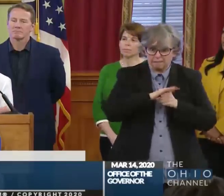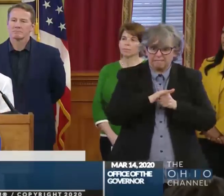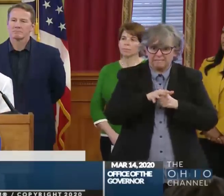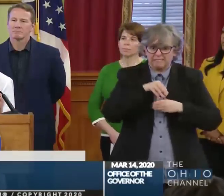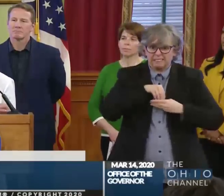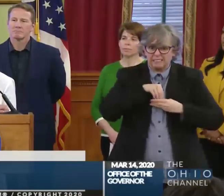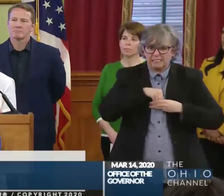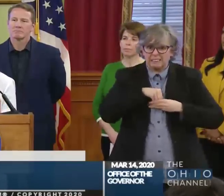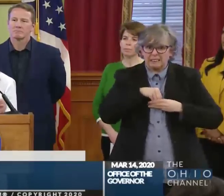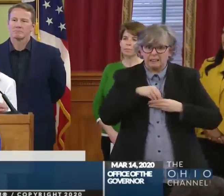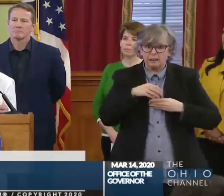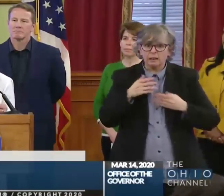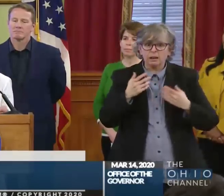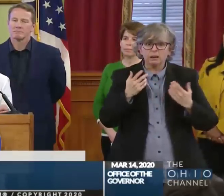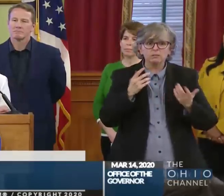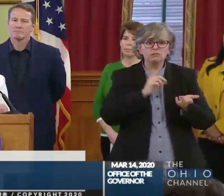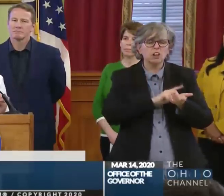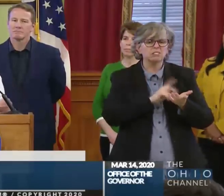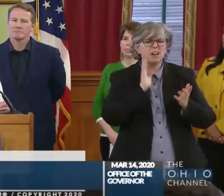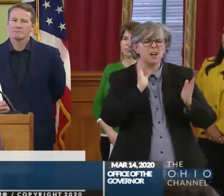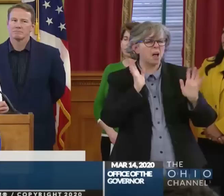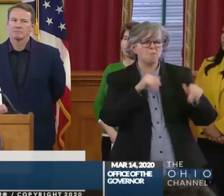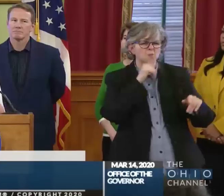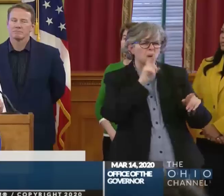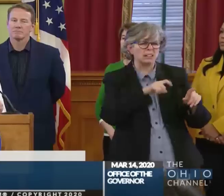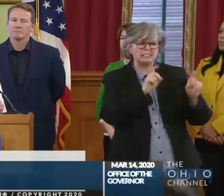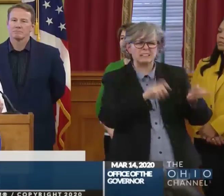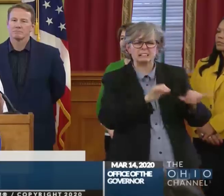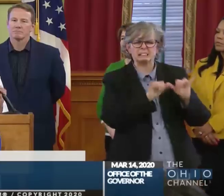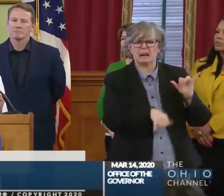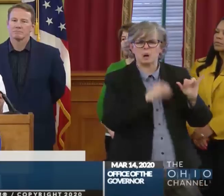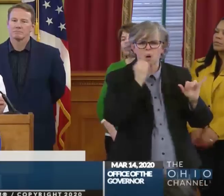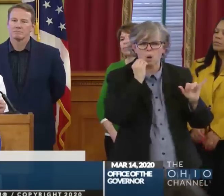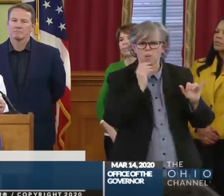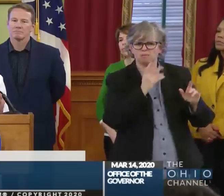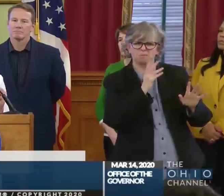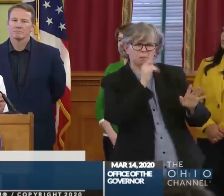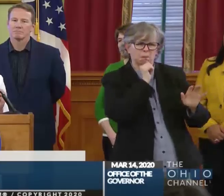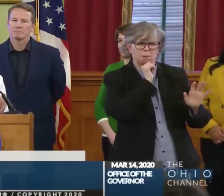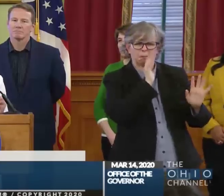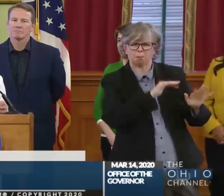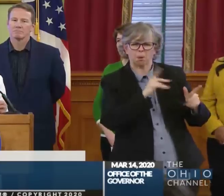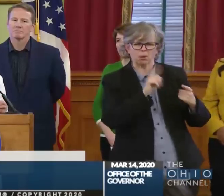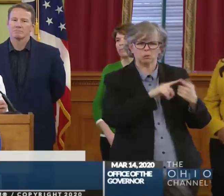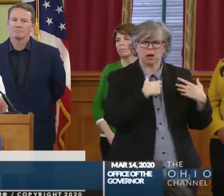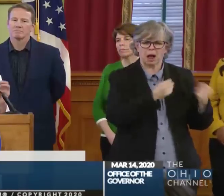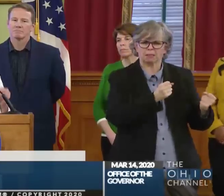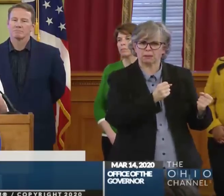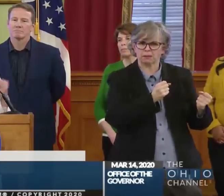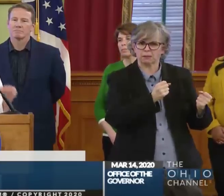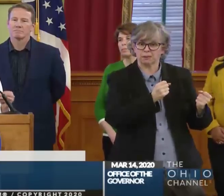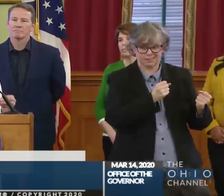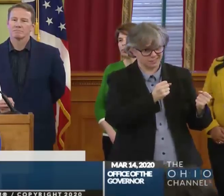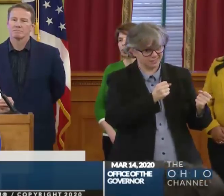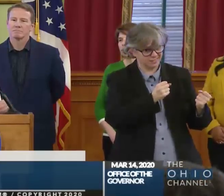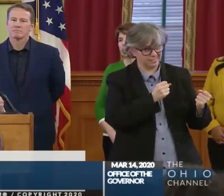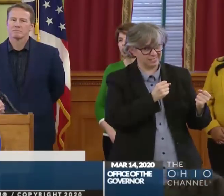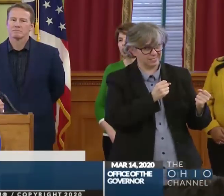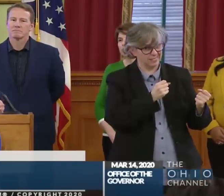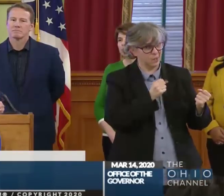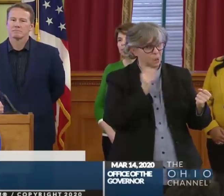get tested, stay home and ride it out like the flu if you're healthy. This is really after you've had that doctor's or primary